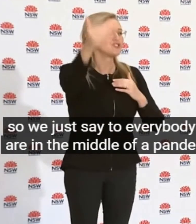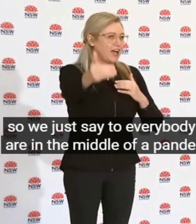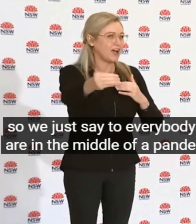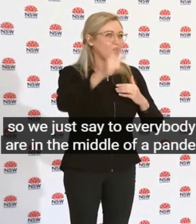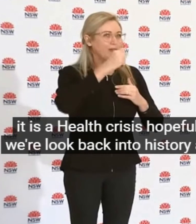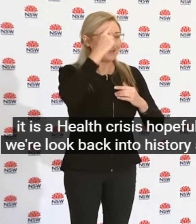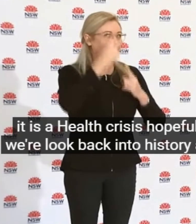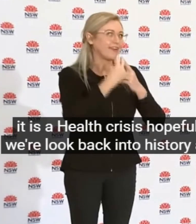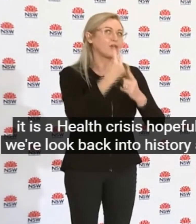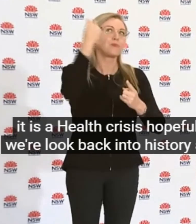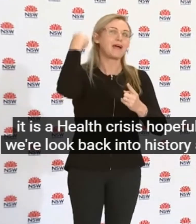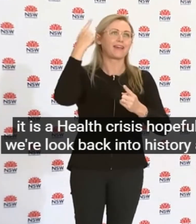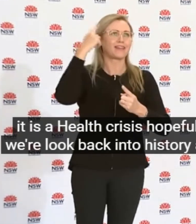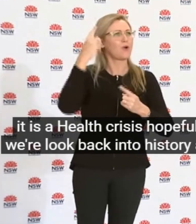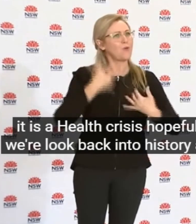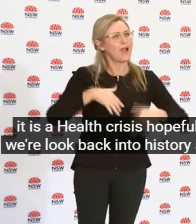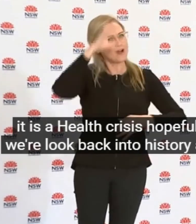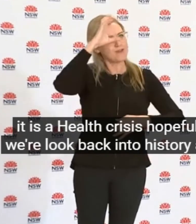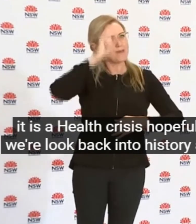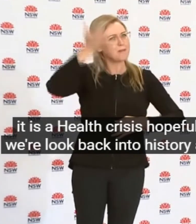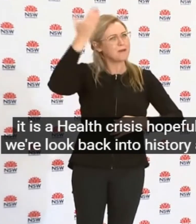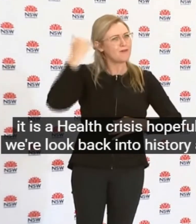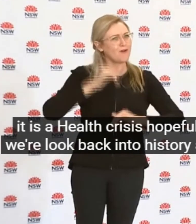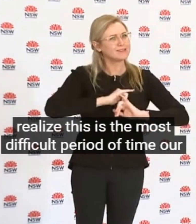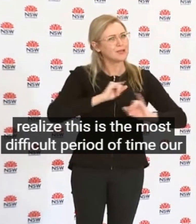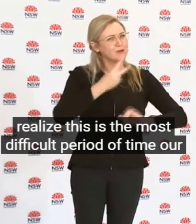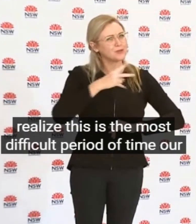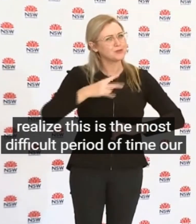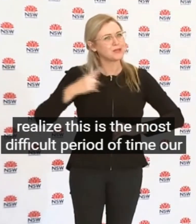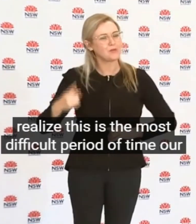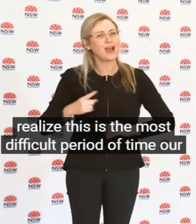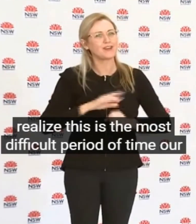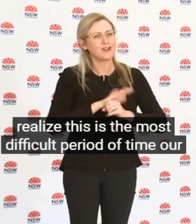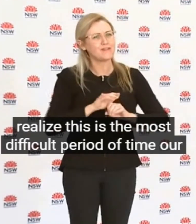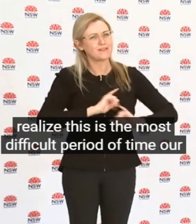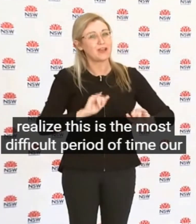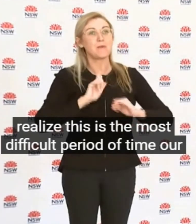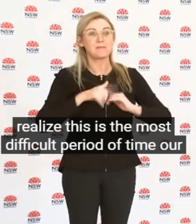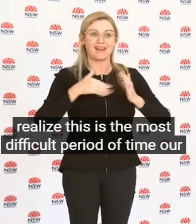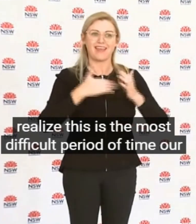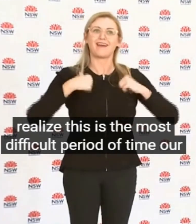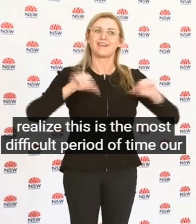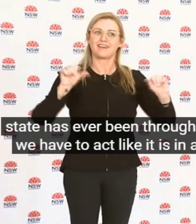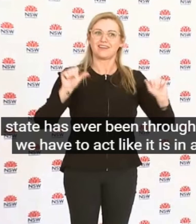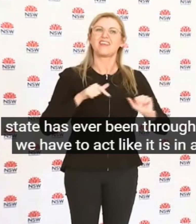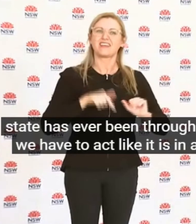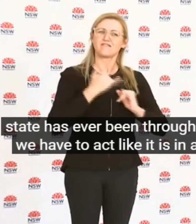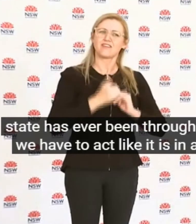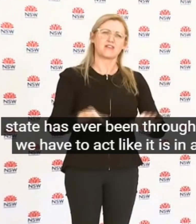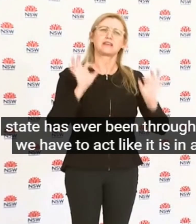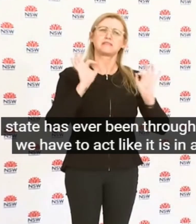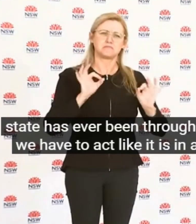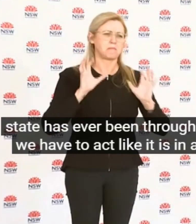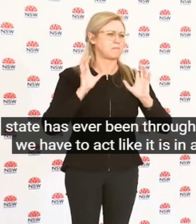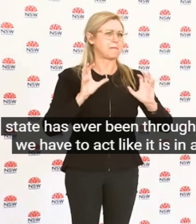state has ever been through. So we have to act like it is in all situations. We are going through something which is unique, something which I hope